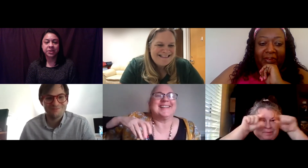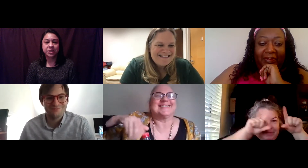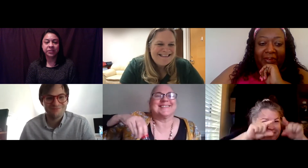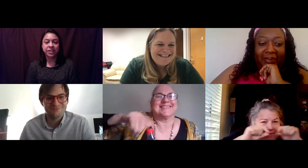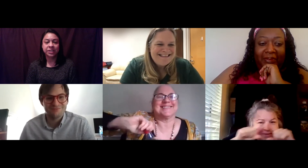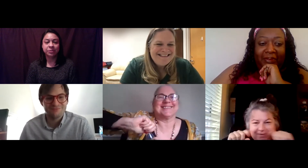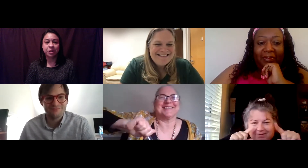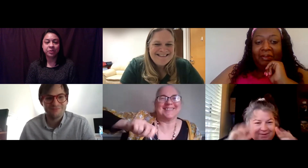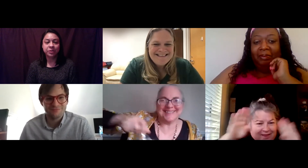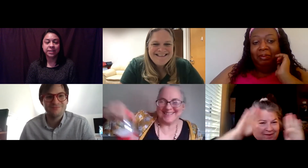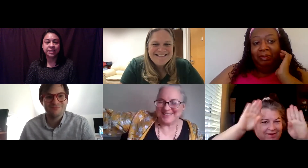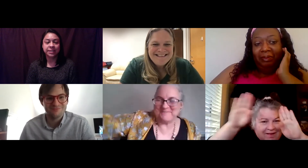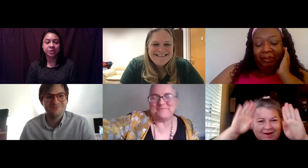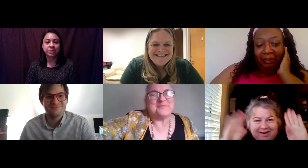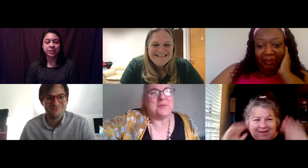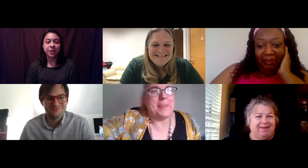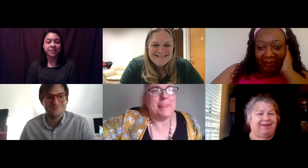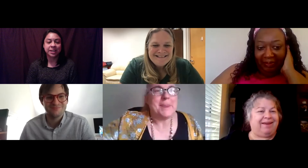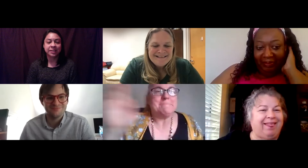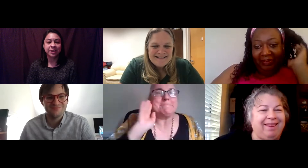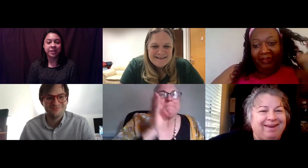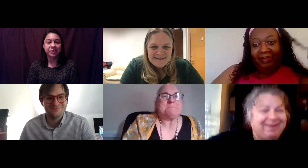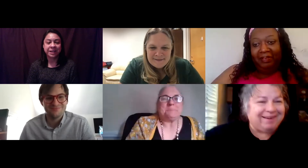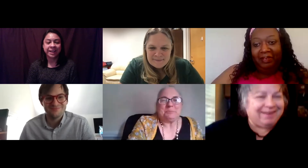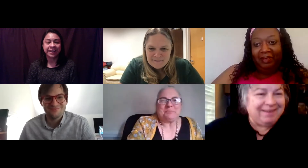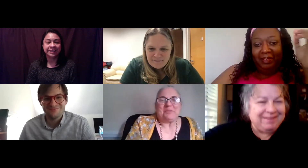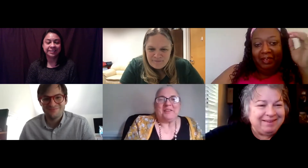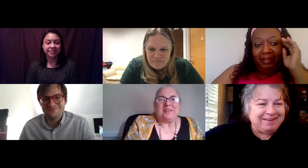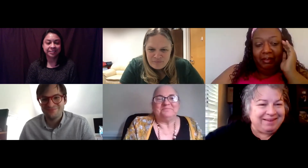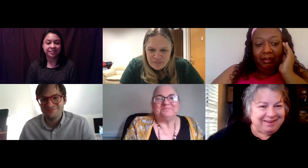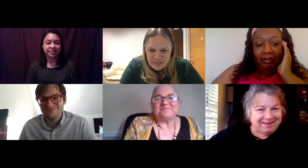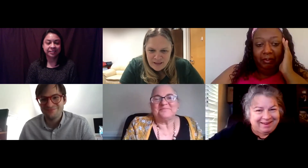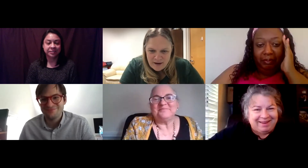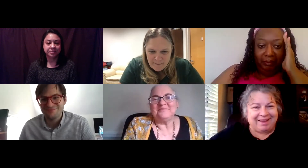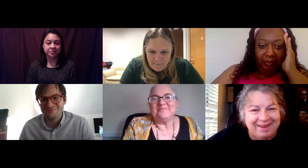You see all these faces from all over Texas in little bitty squares. Hello, everybody.